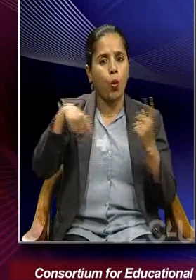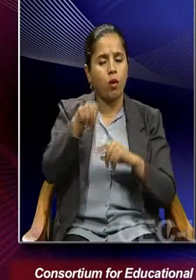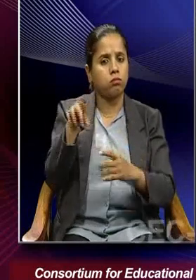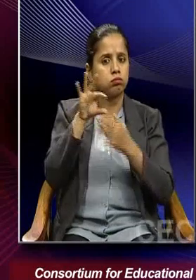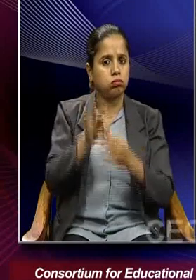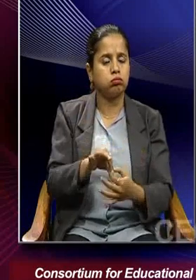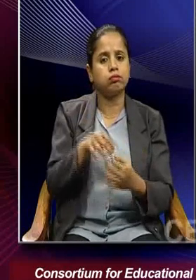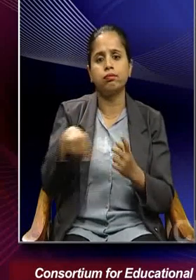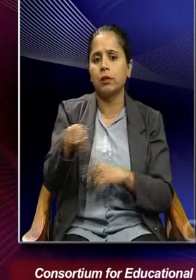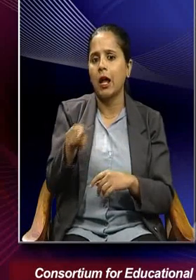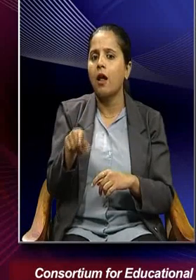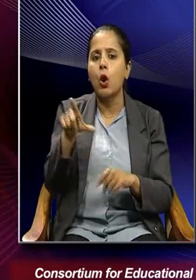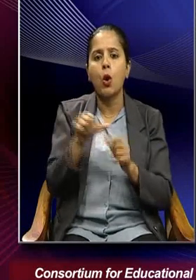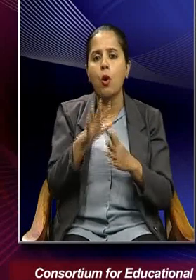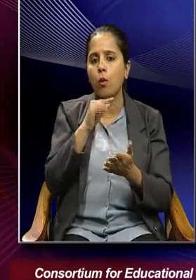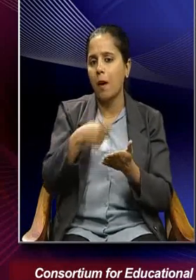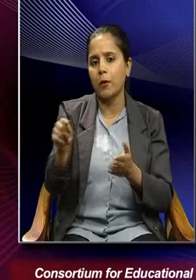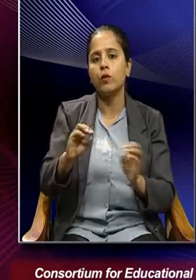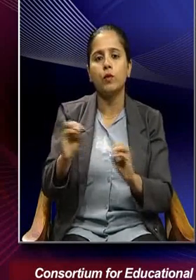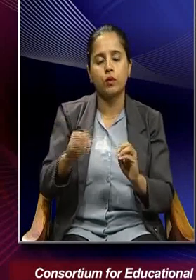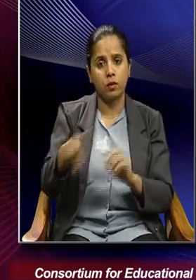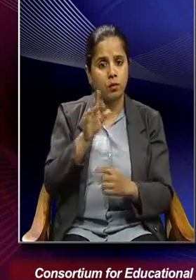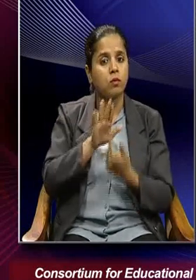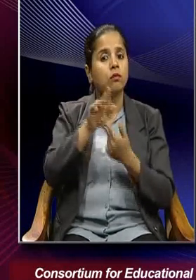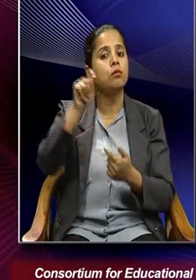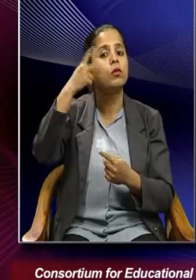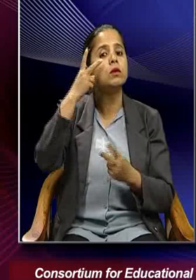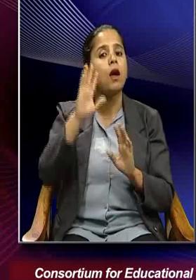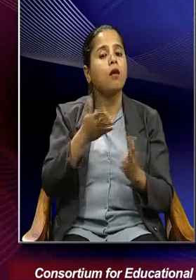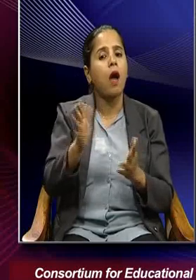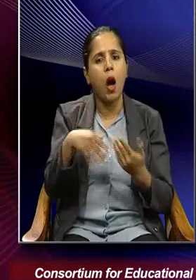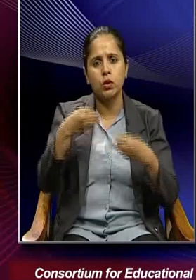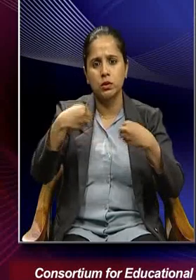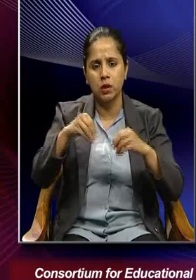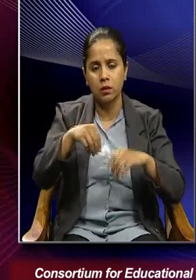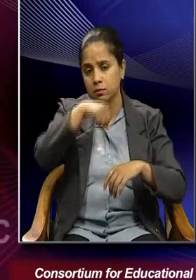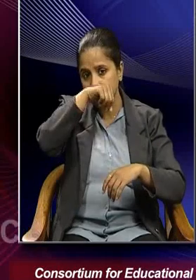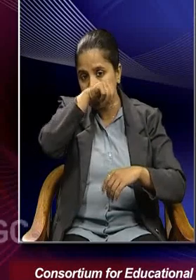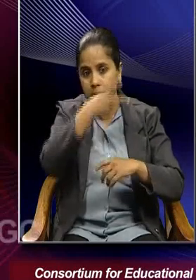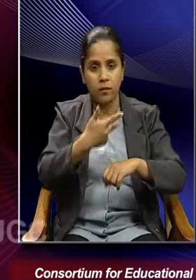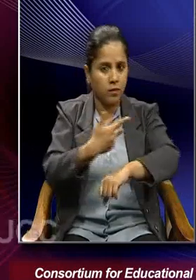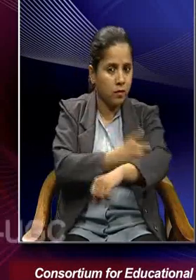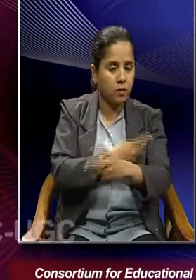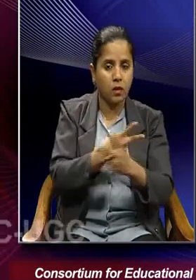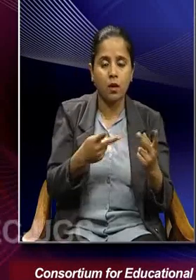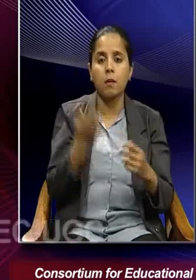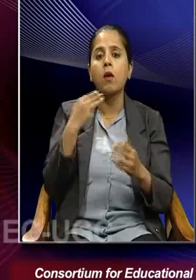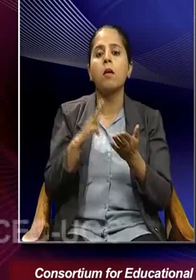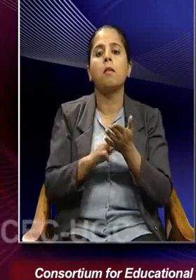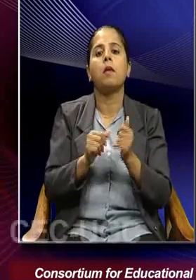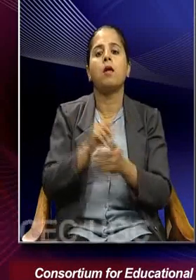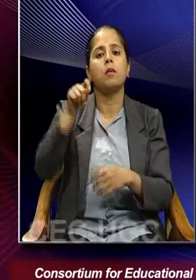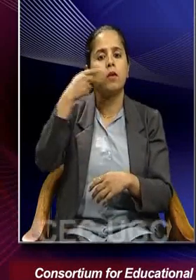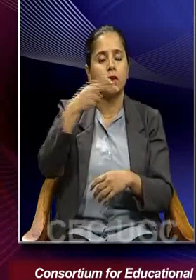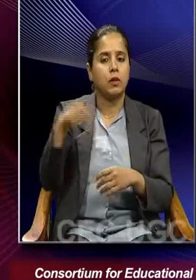with the illegal activities, that is also being shown in the film. Then we also find that Mahesh Bhatt made a film